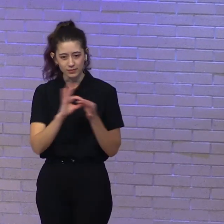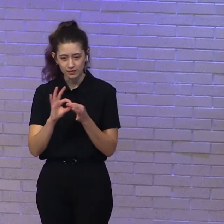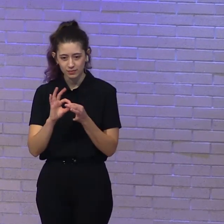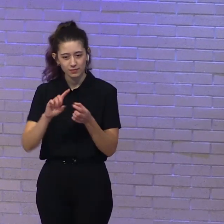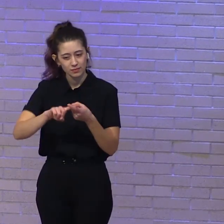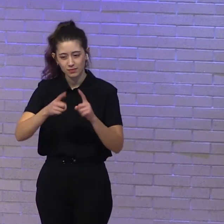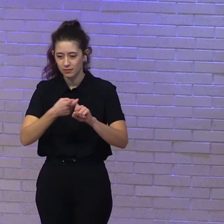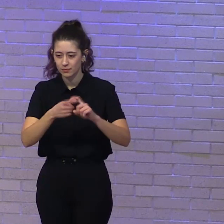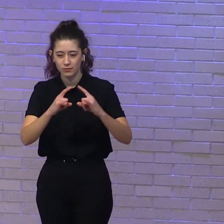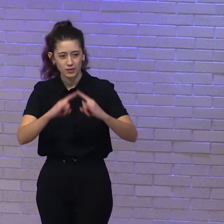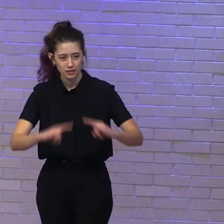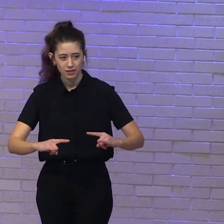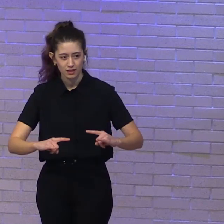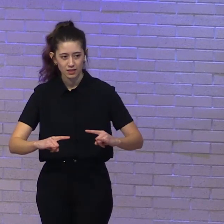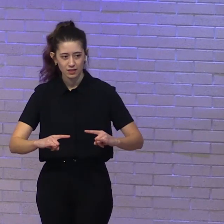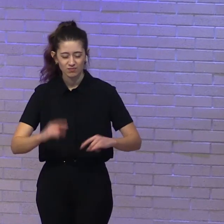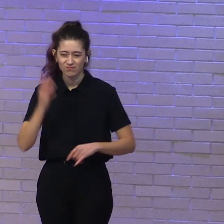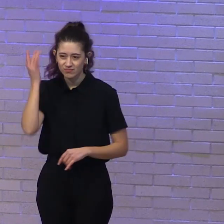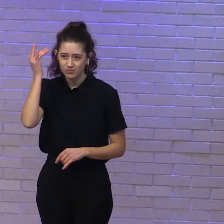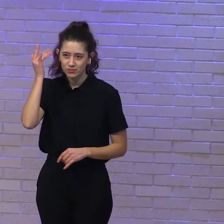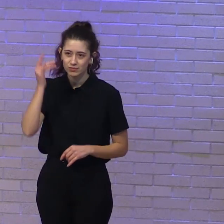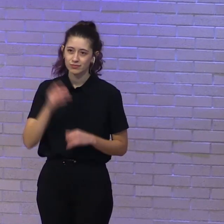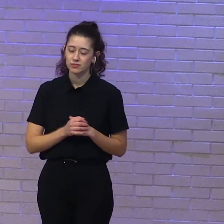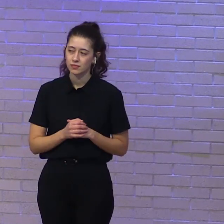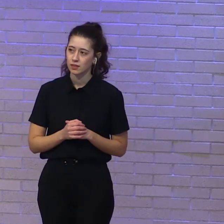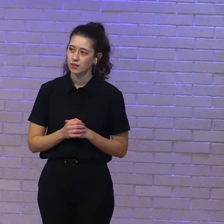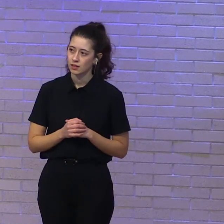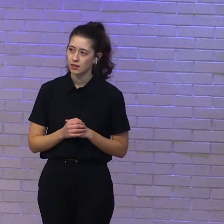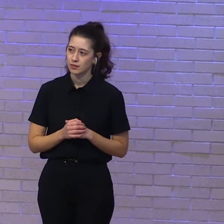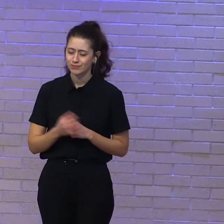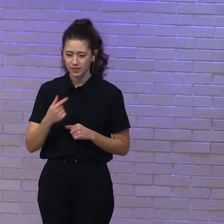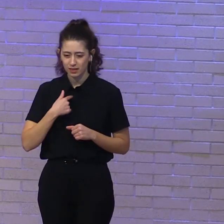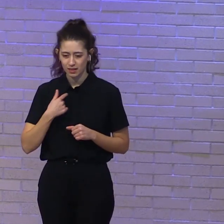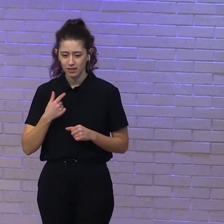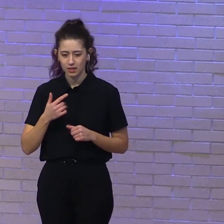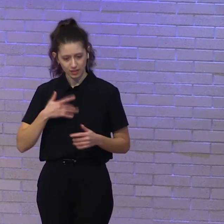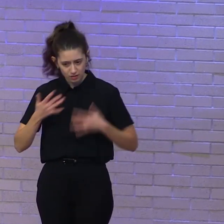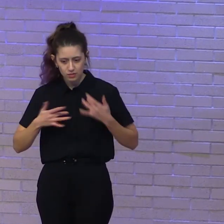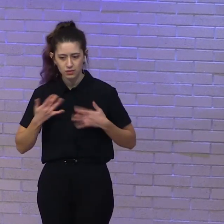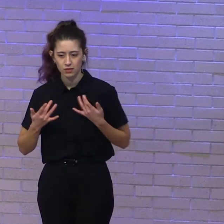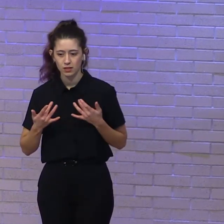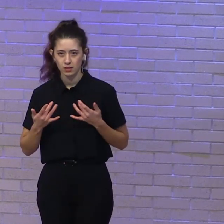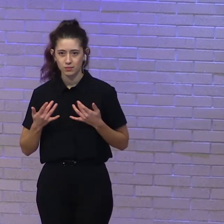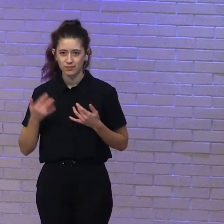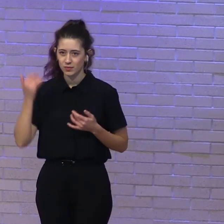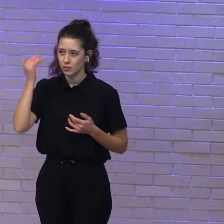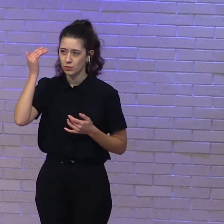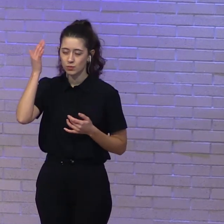camp, but there was so many people that I wish I had gotten to know better.